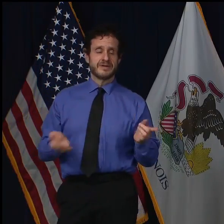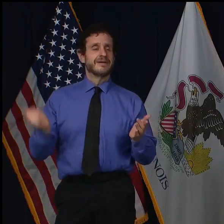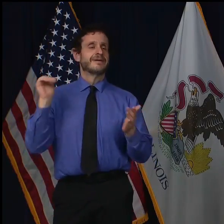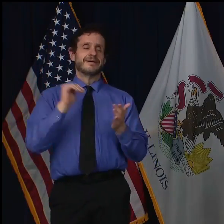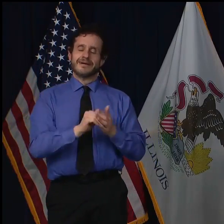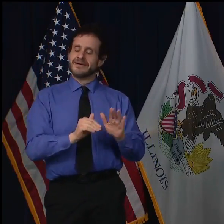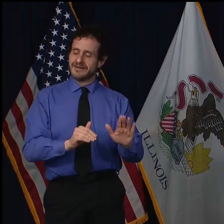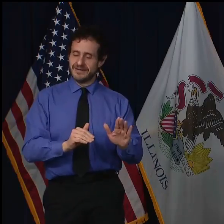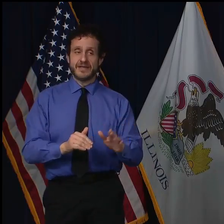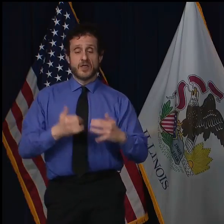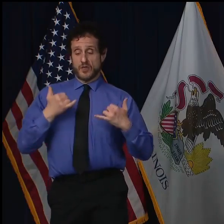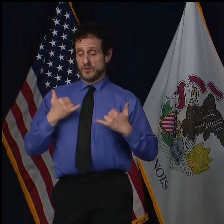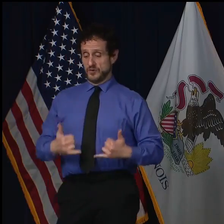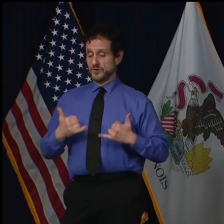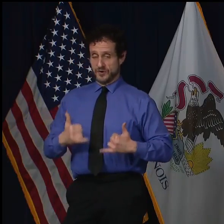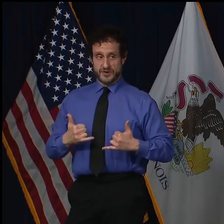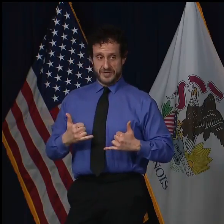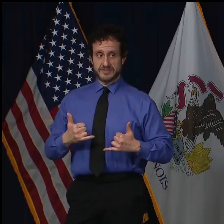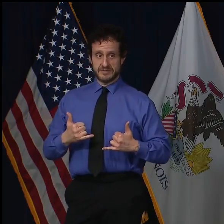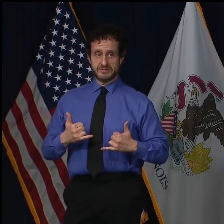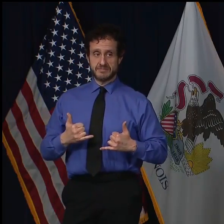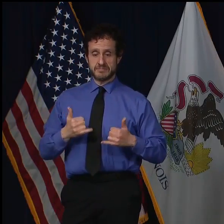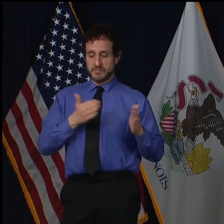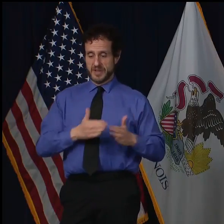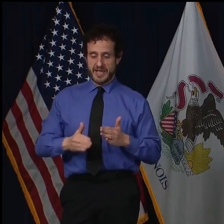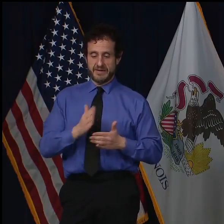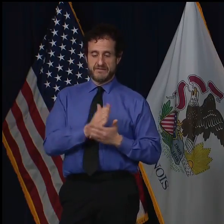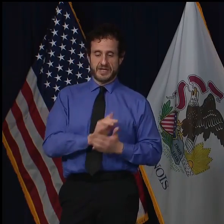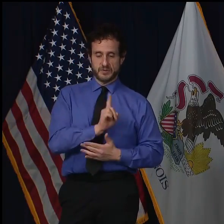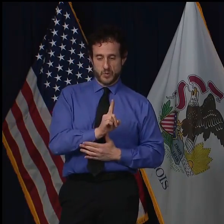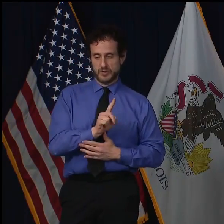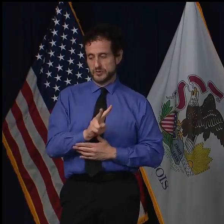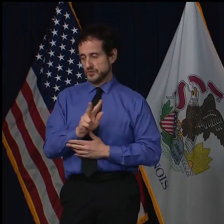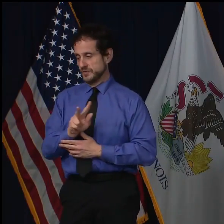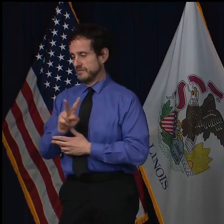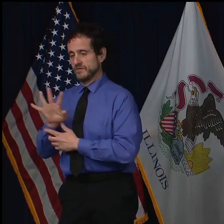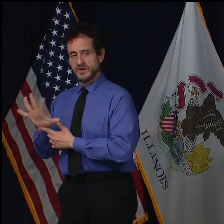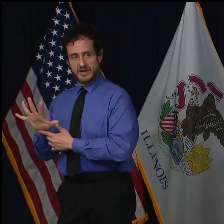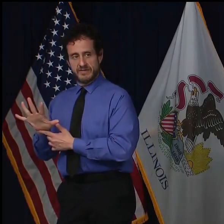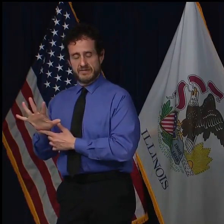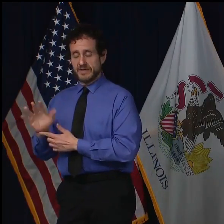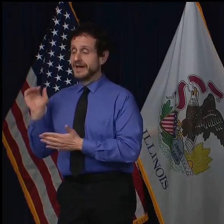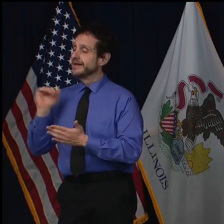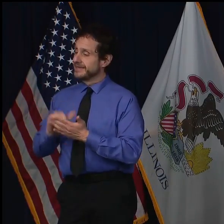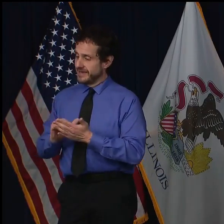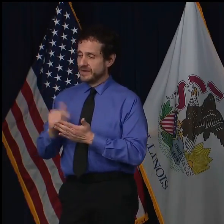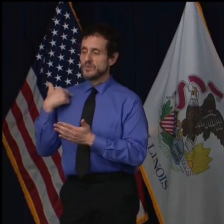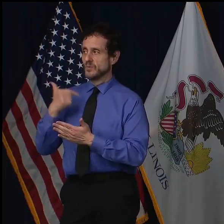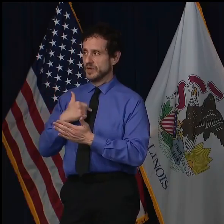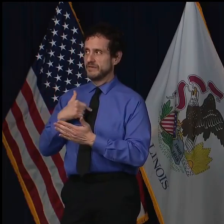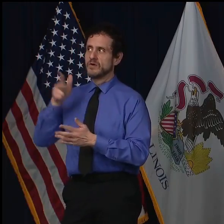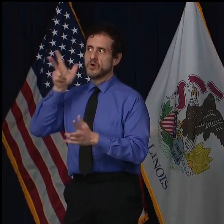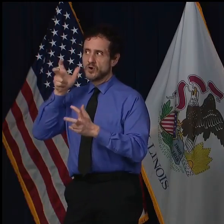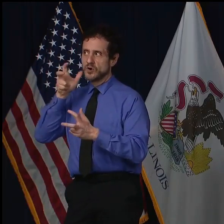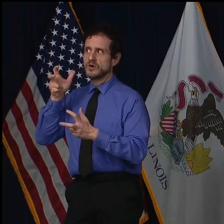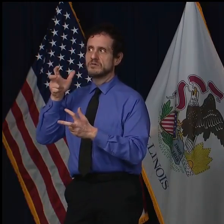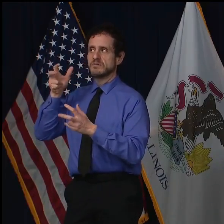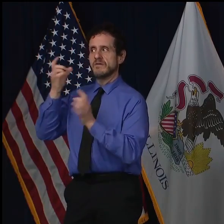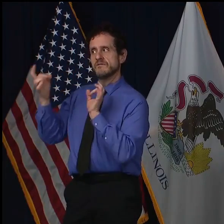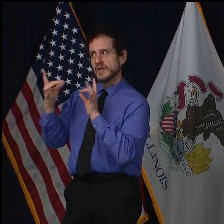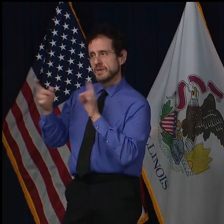again, under the current guidance that's been provided, and that's, again, with a lot of input, a significant amount of input